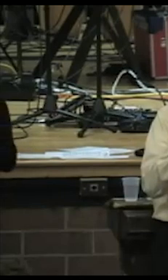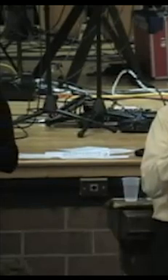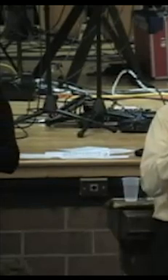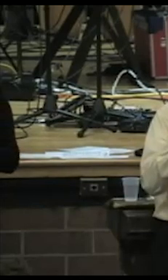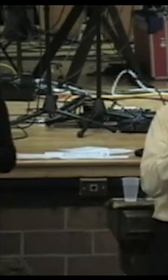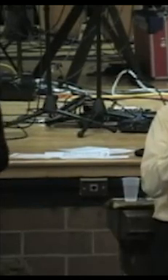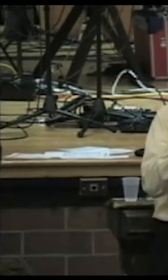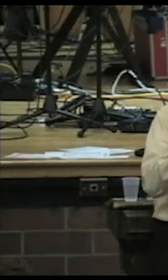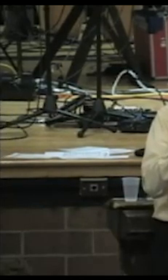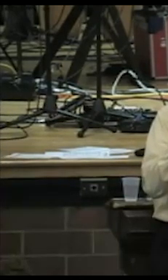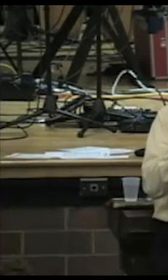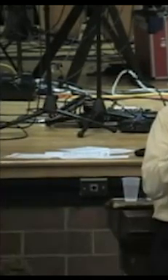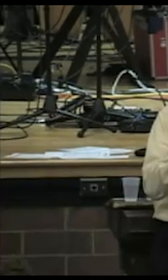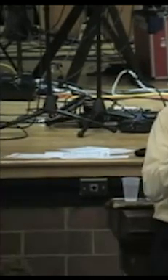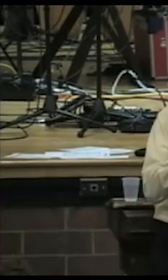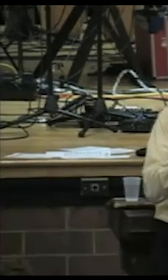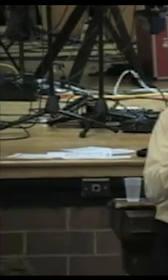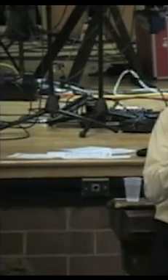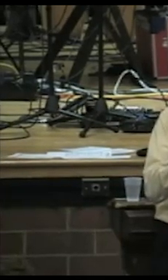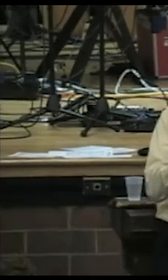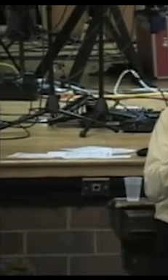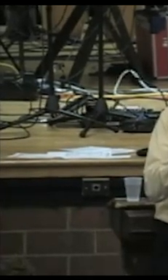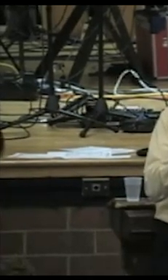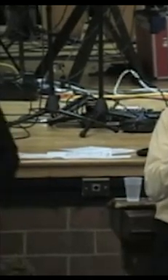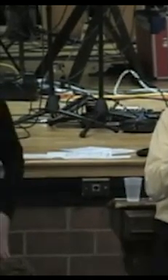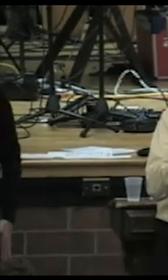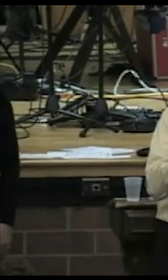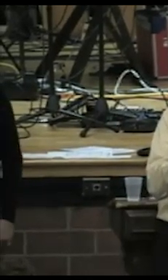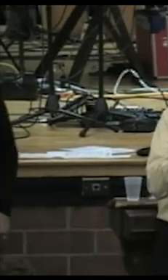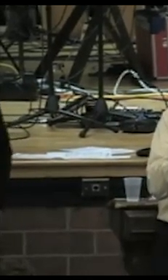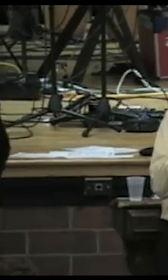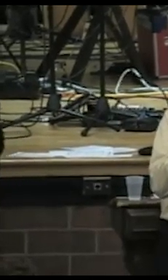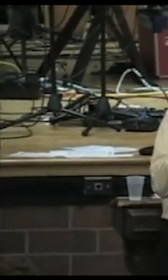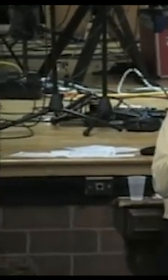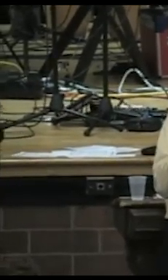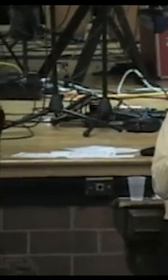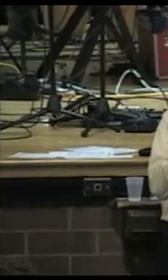you ever wanted to. You wanted to read your mind.